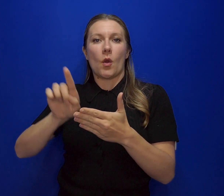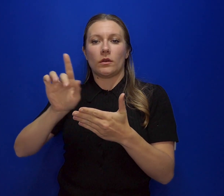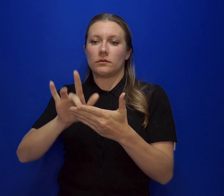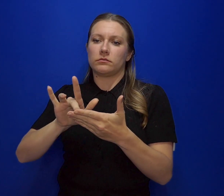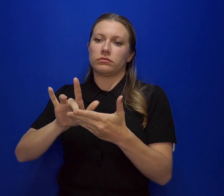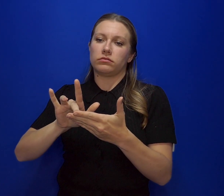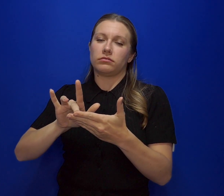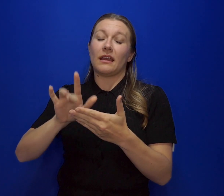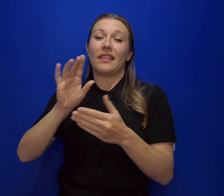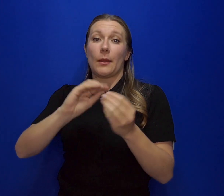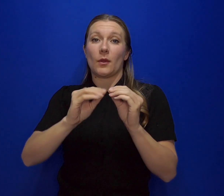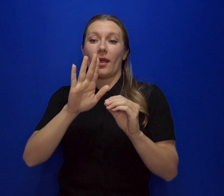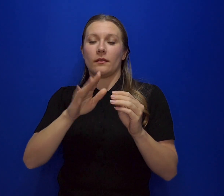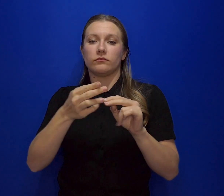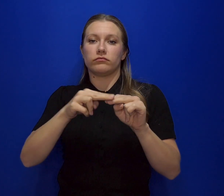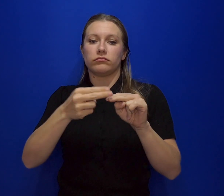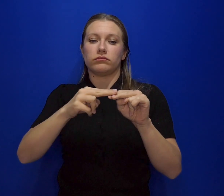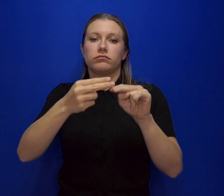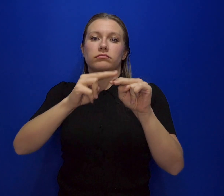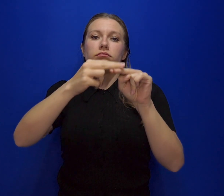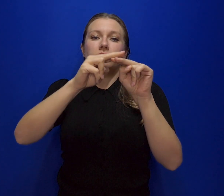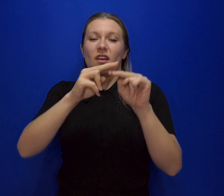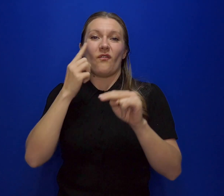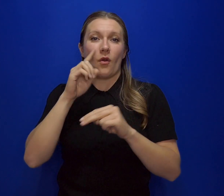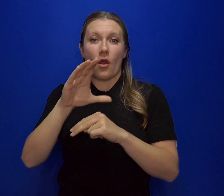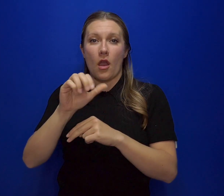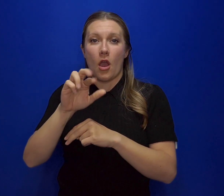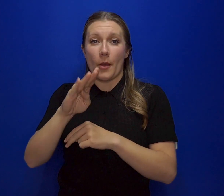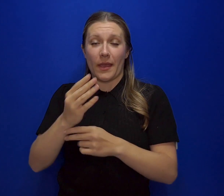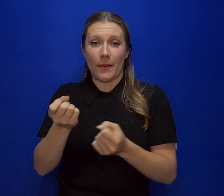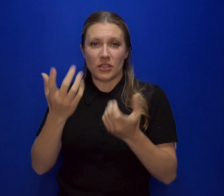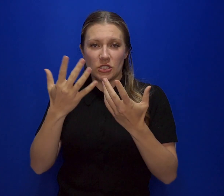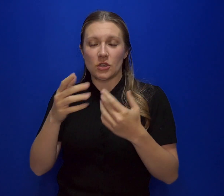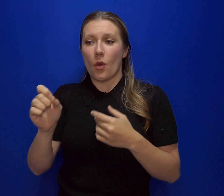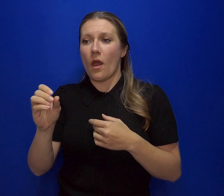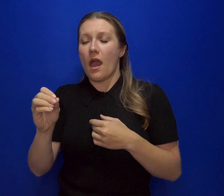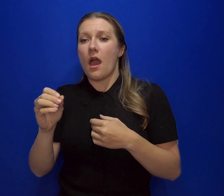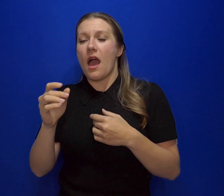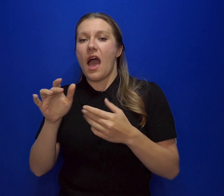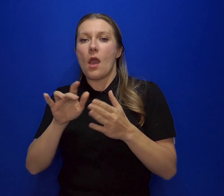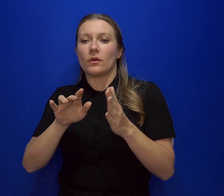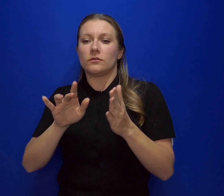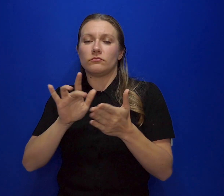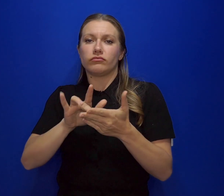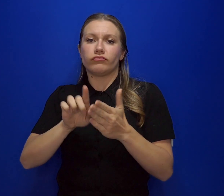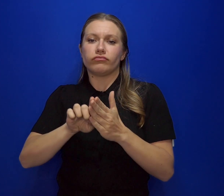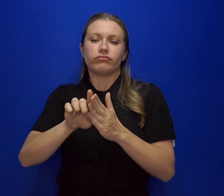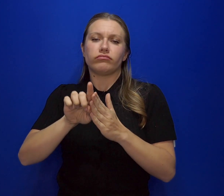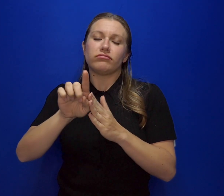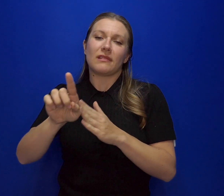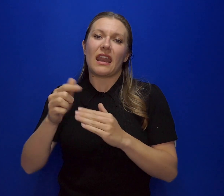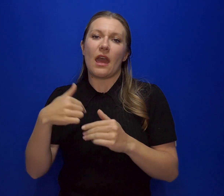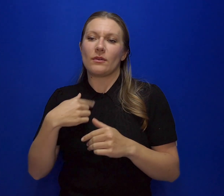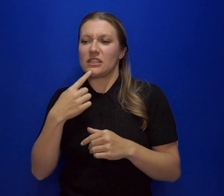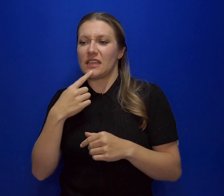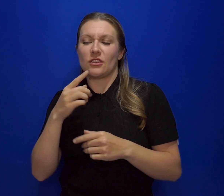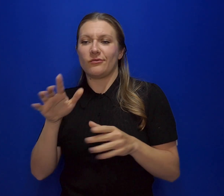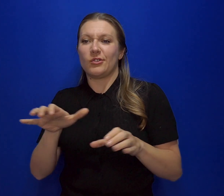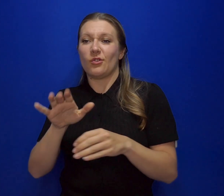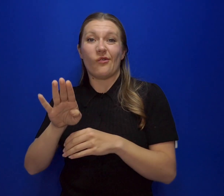would like get to, I didn't really count carbs at that point at all. So I was like, oh, I'm going to do 4 units for this. And I'd hold the button, and if it stopped at